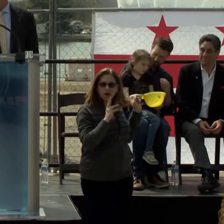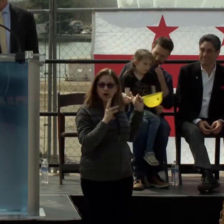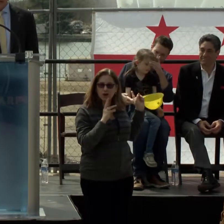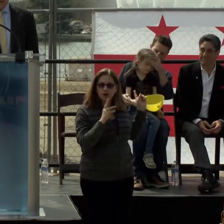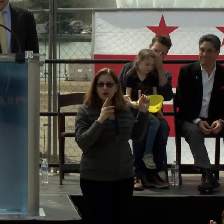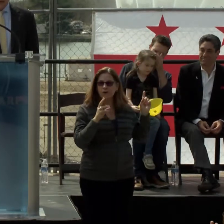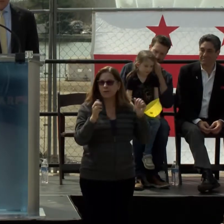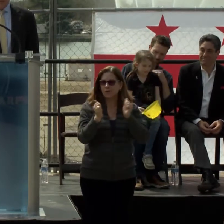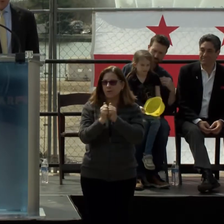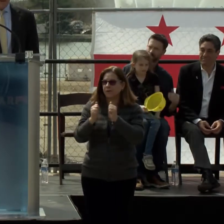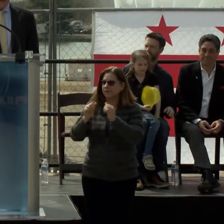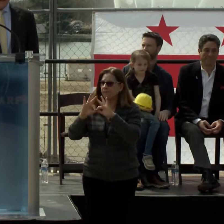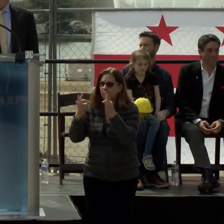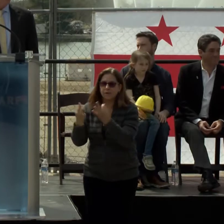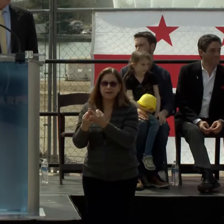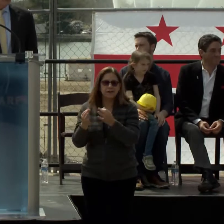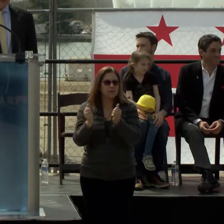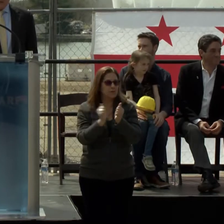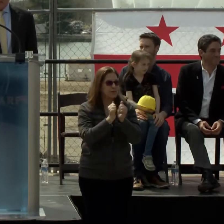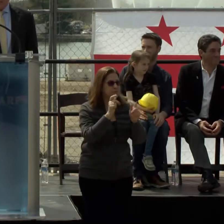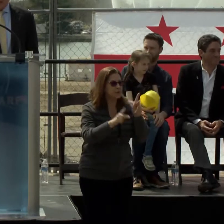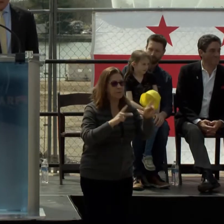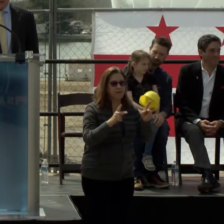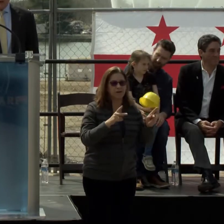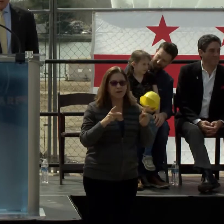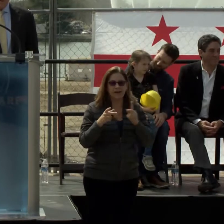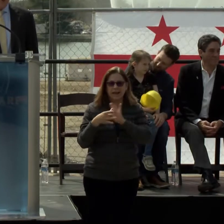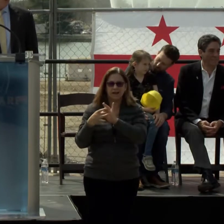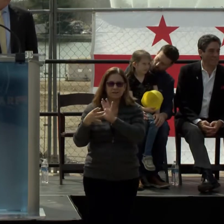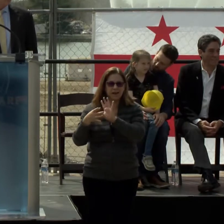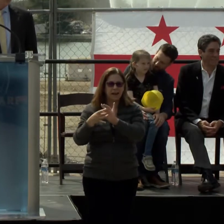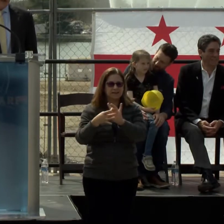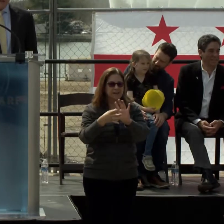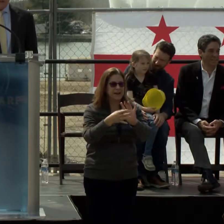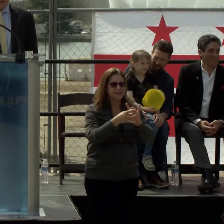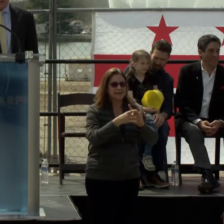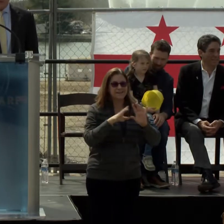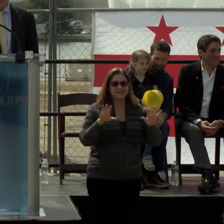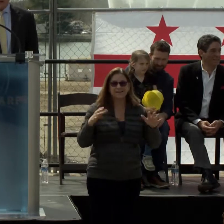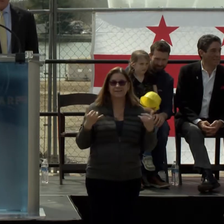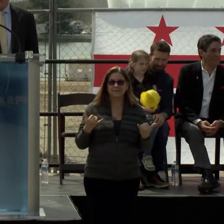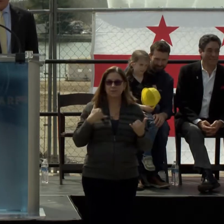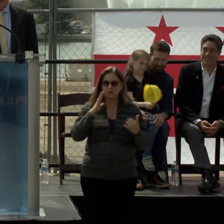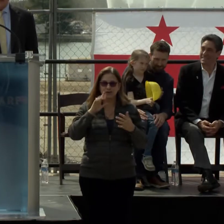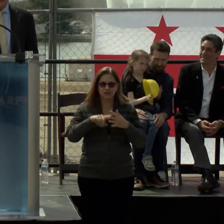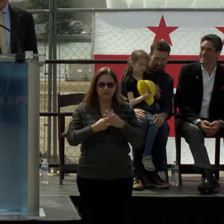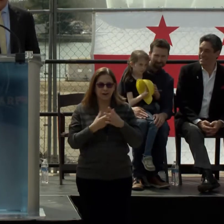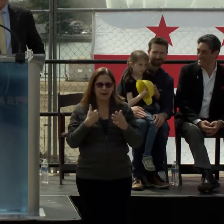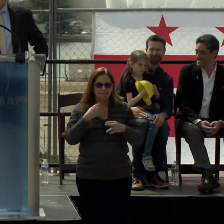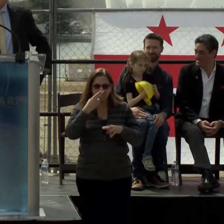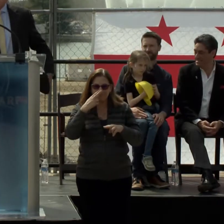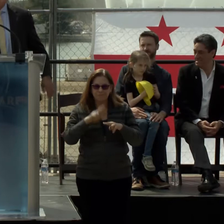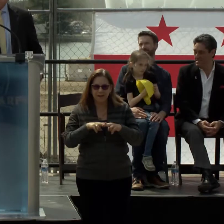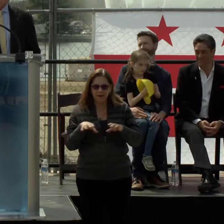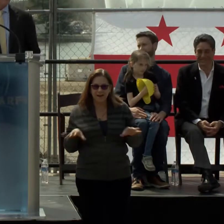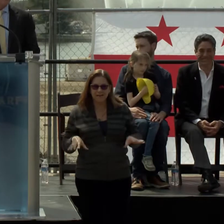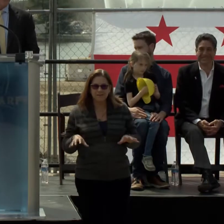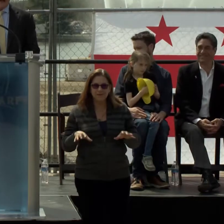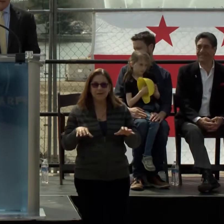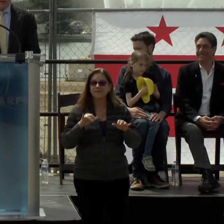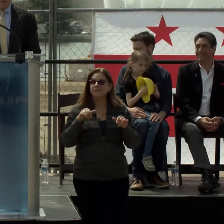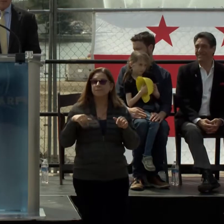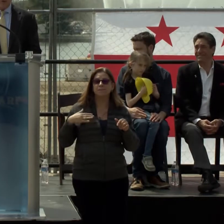families. Before we get to the fun events that our terrific Wharf Association team has planned for you, I'd like to take a moment